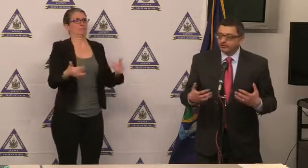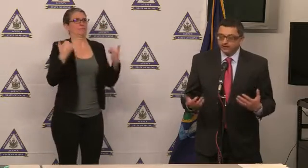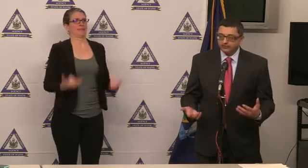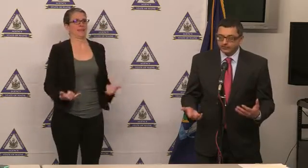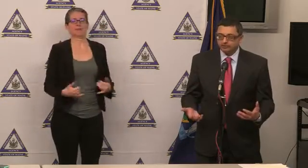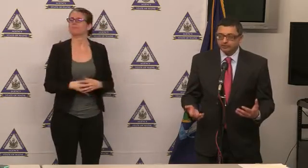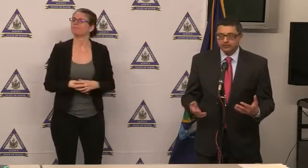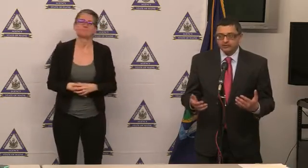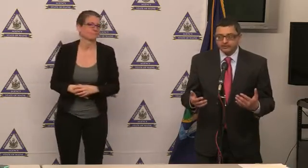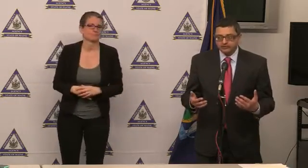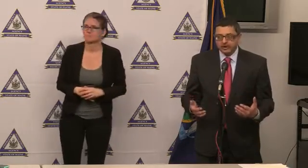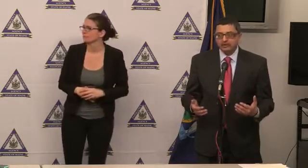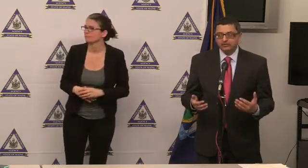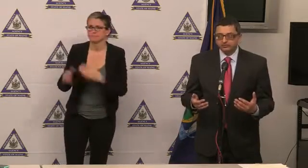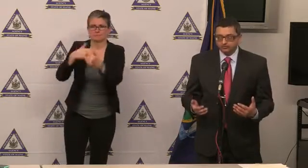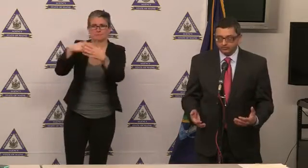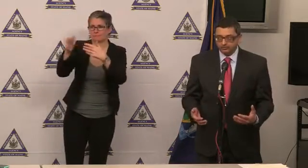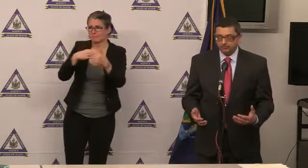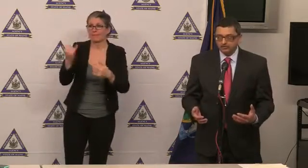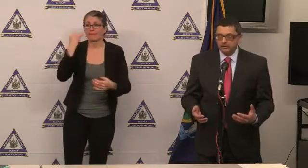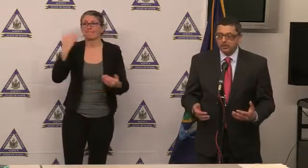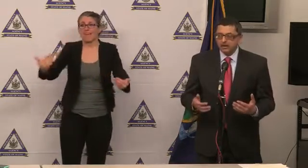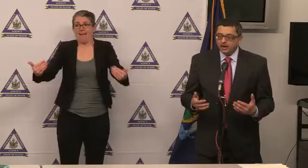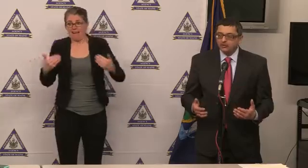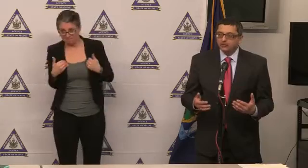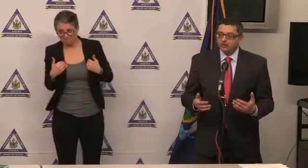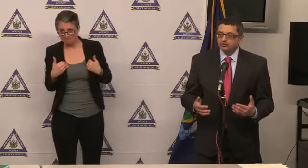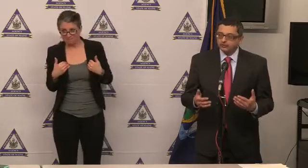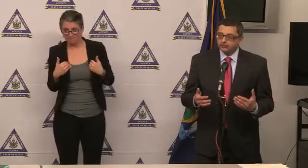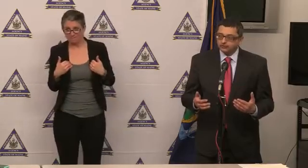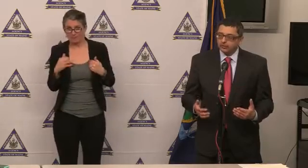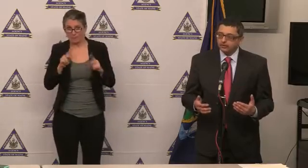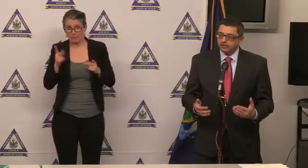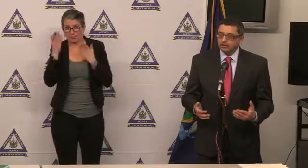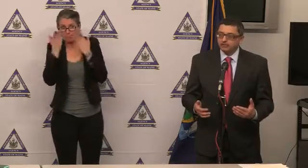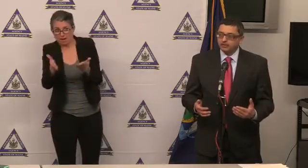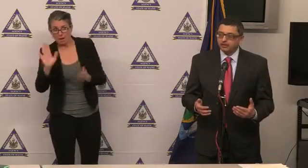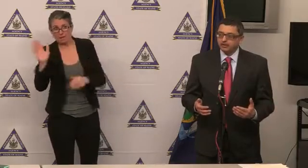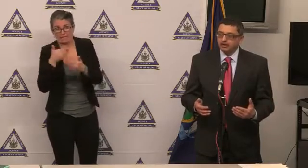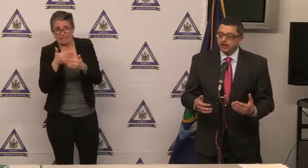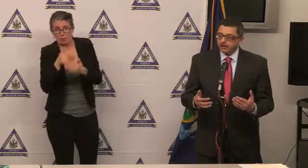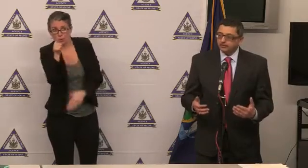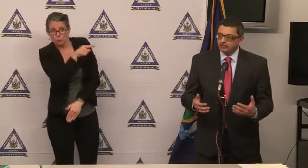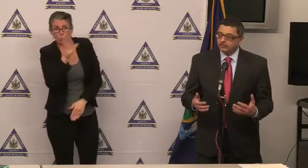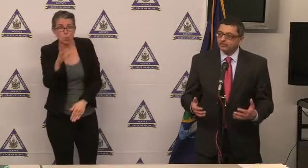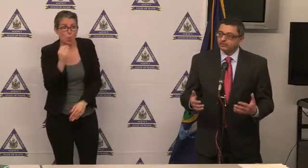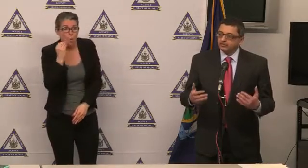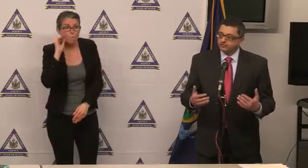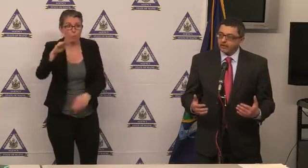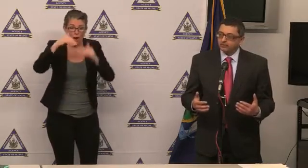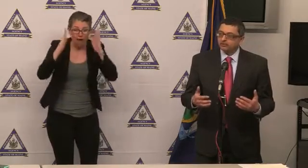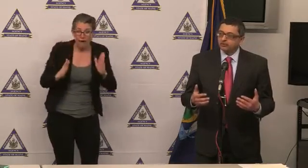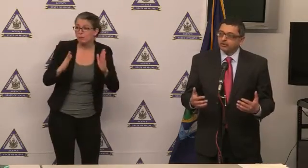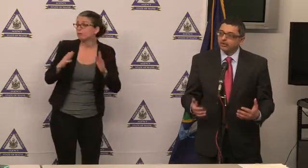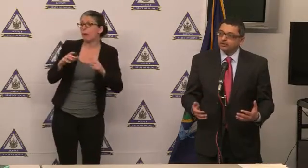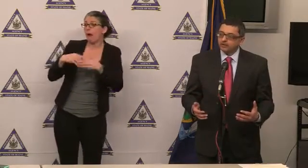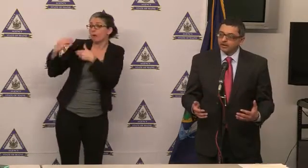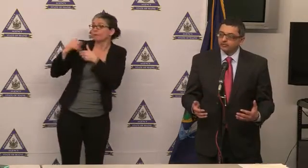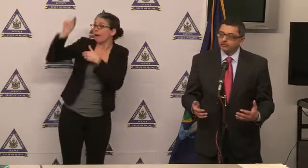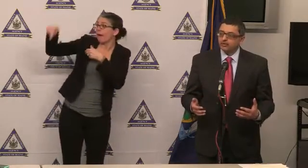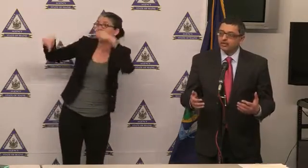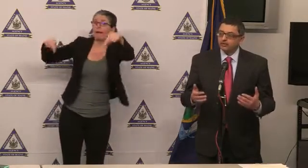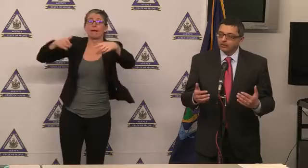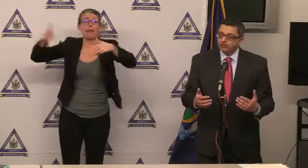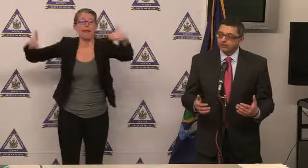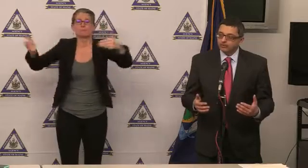supposition, that assumption is not true. Everyone should start behaving as if the virus were in their